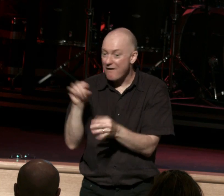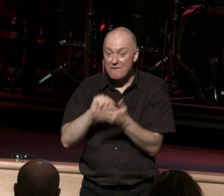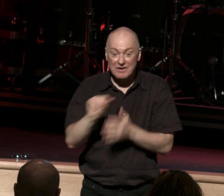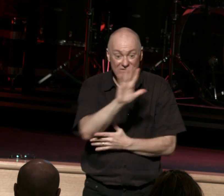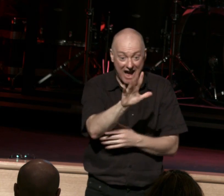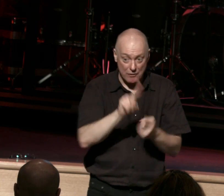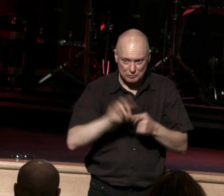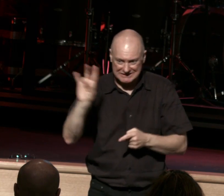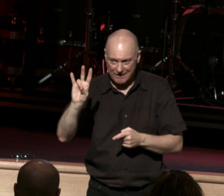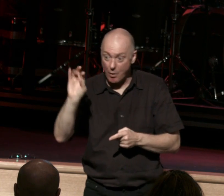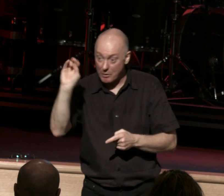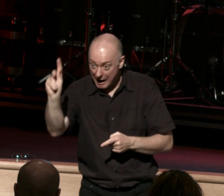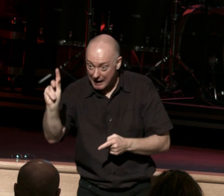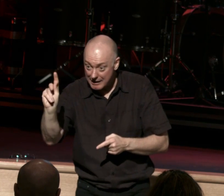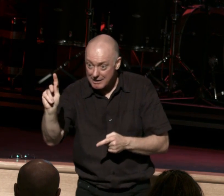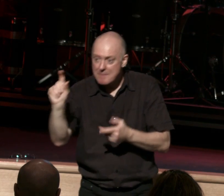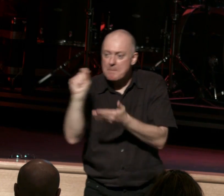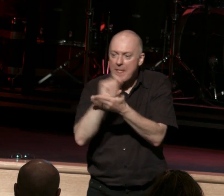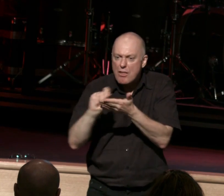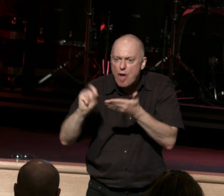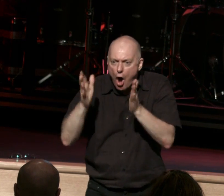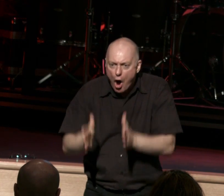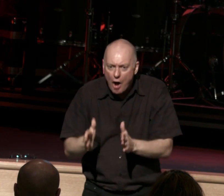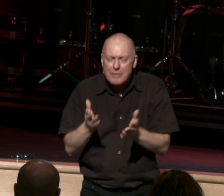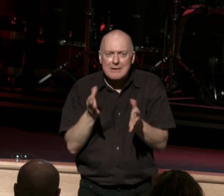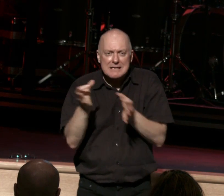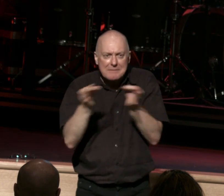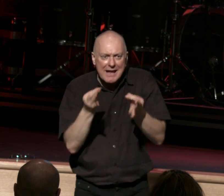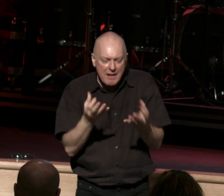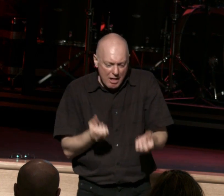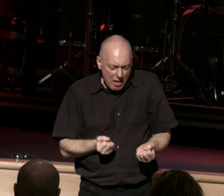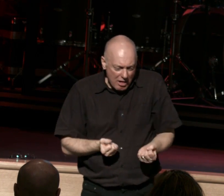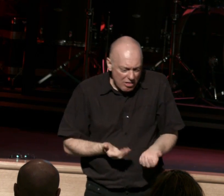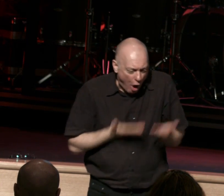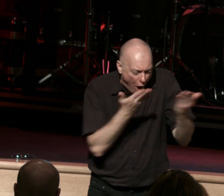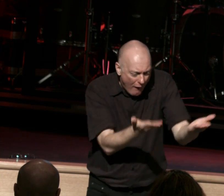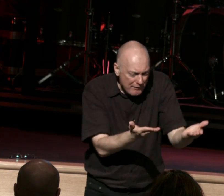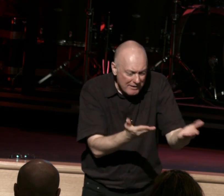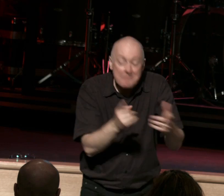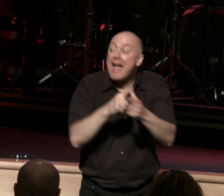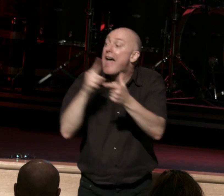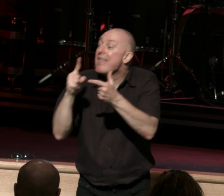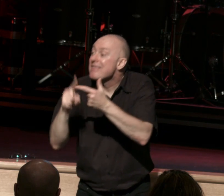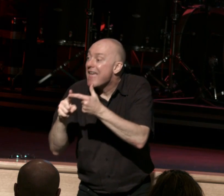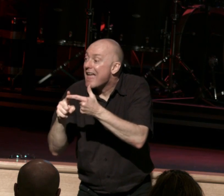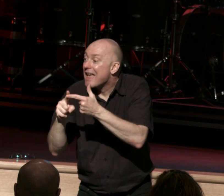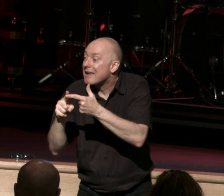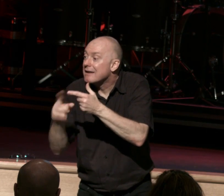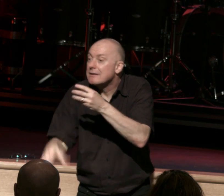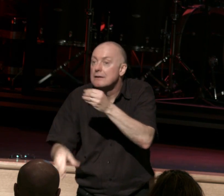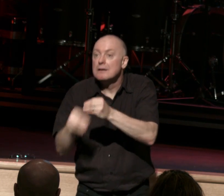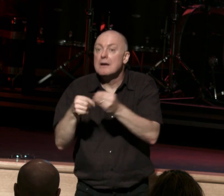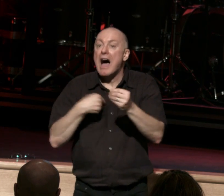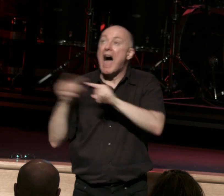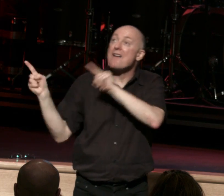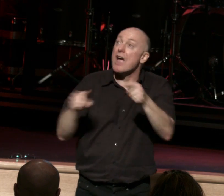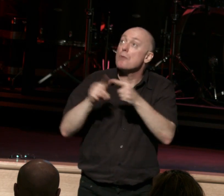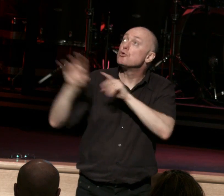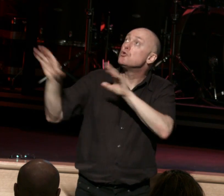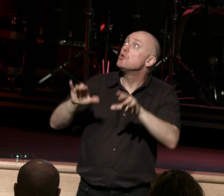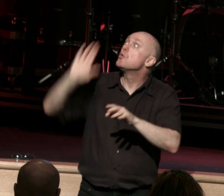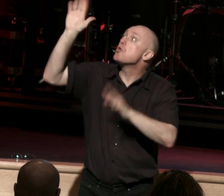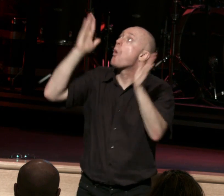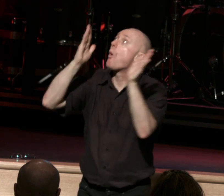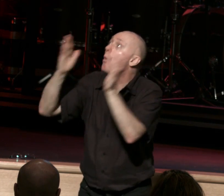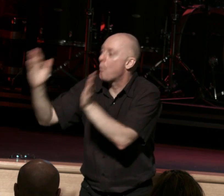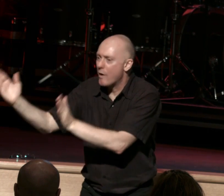on verses 5 to 7. And he goes through all the offerings according to the law, verse 8. Then he added, behold, I have come to do